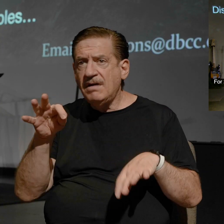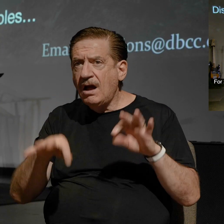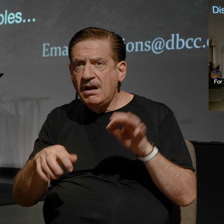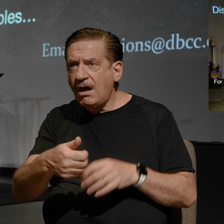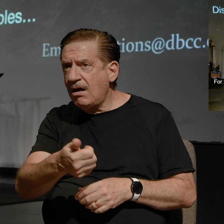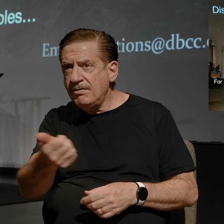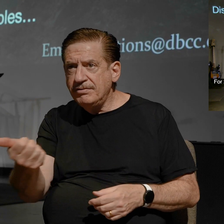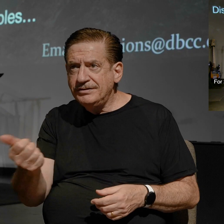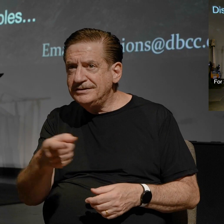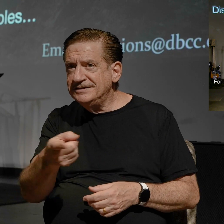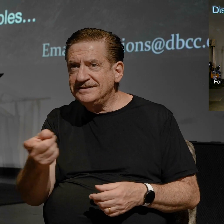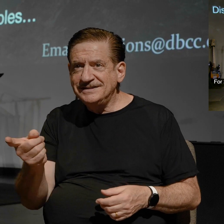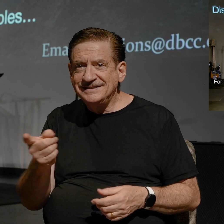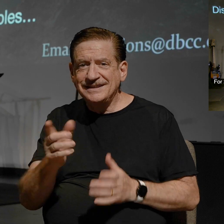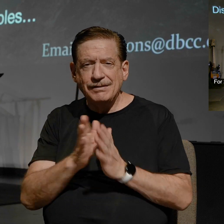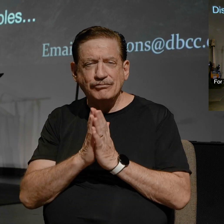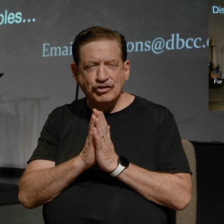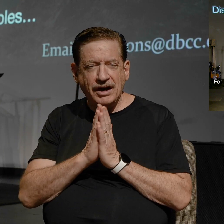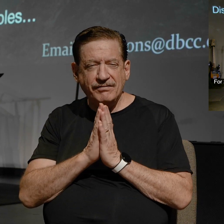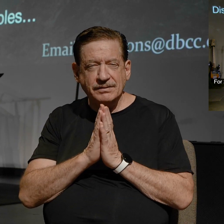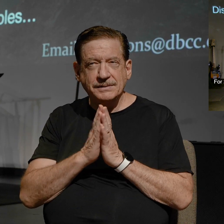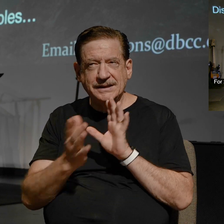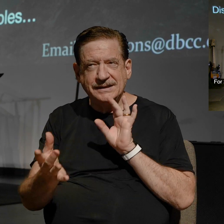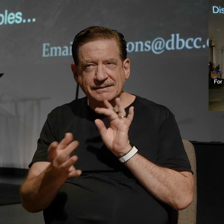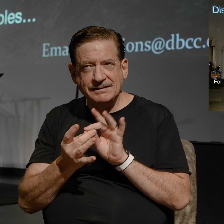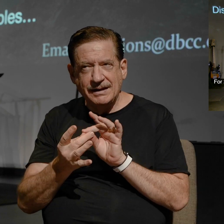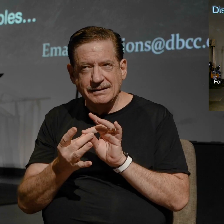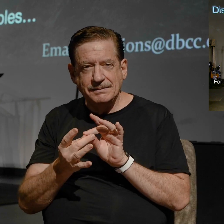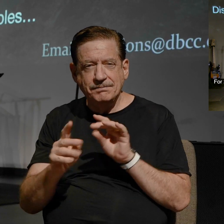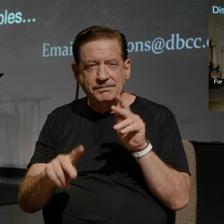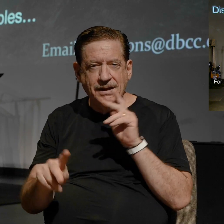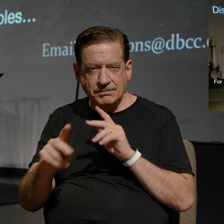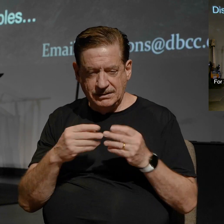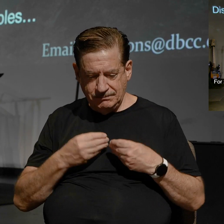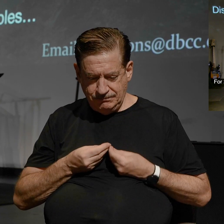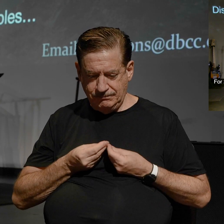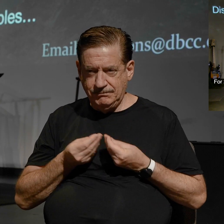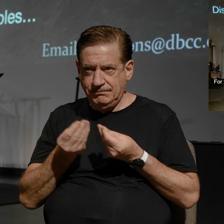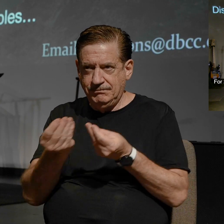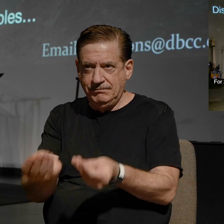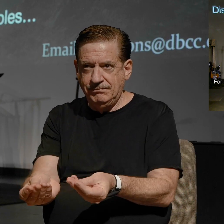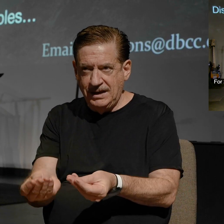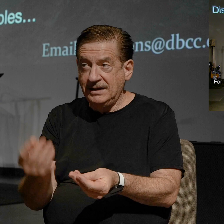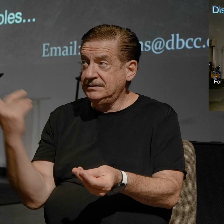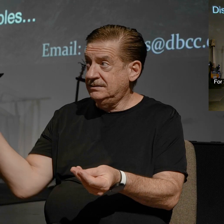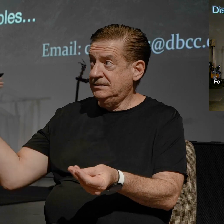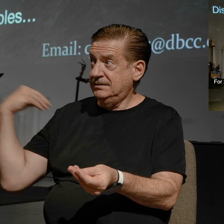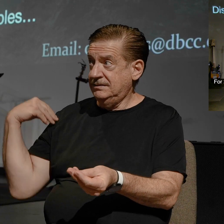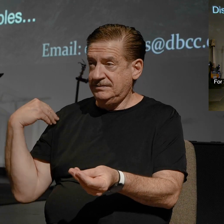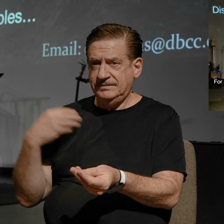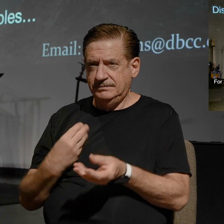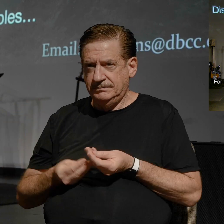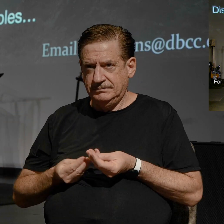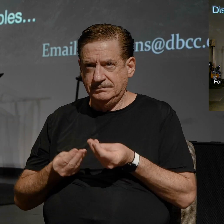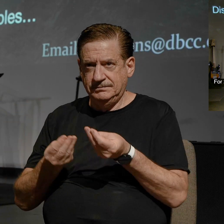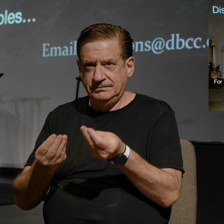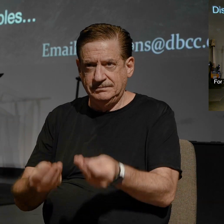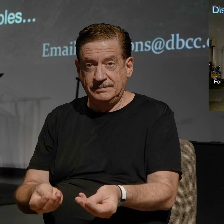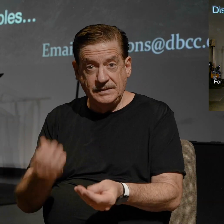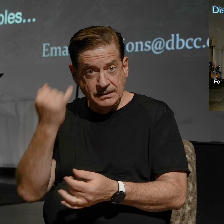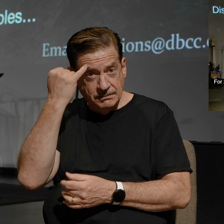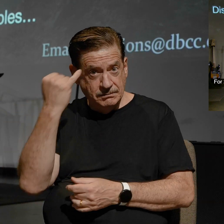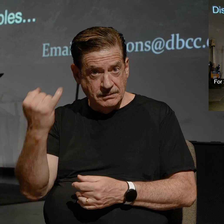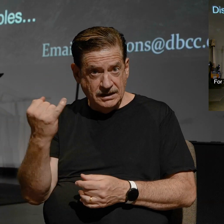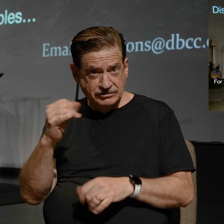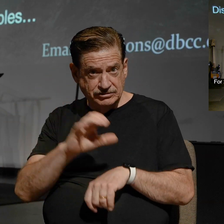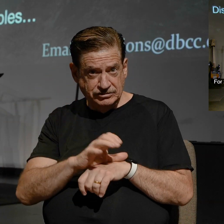others and prayerfully being connected to people that we can then pass on what's been given to us. Can you imagine what our church